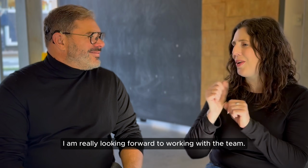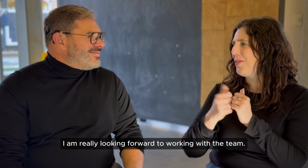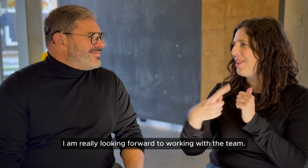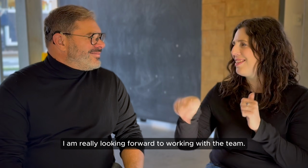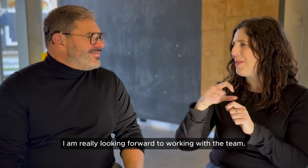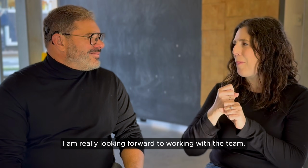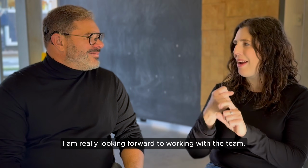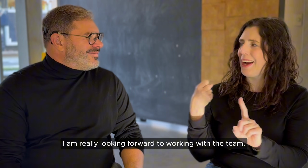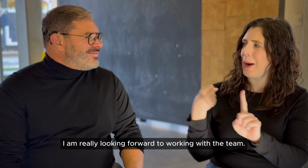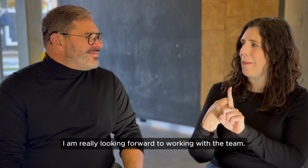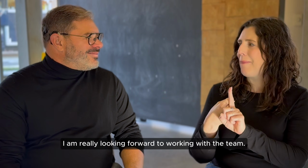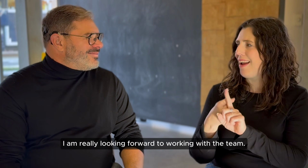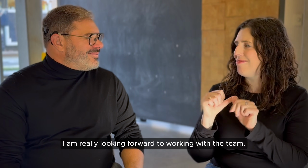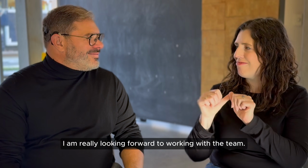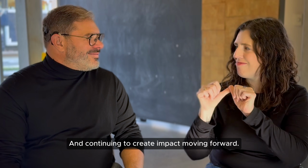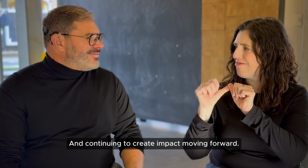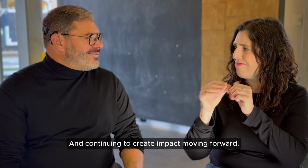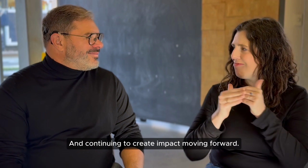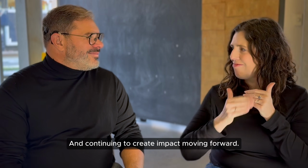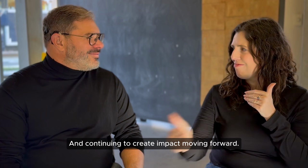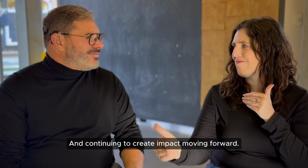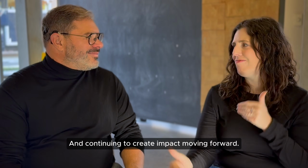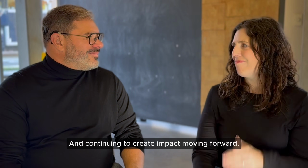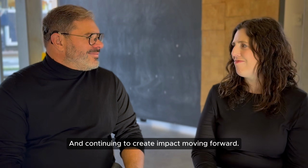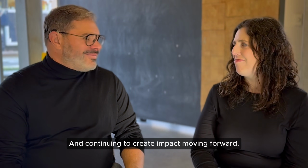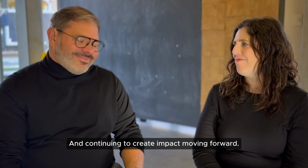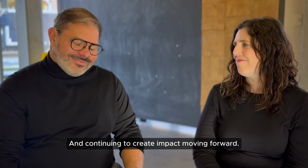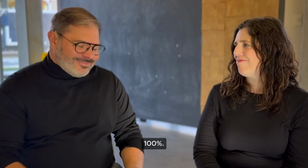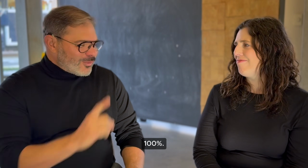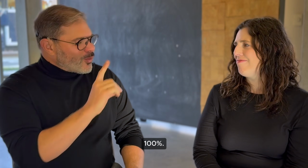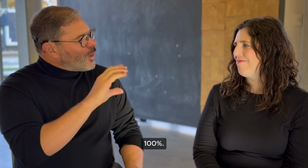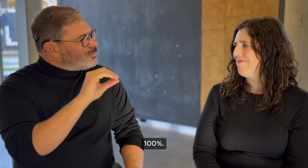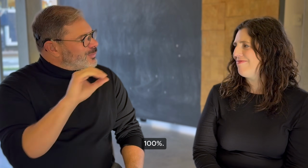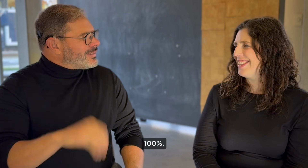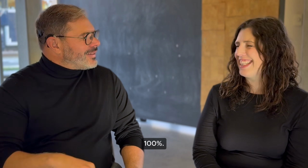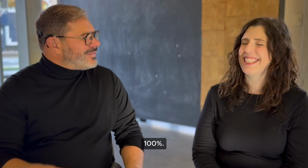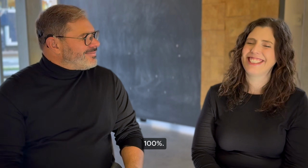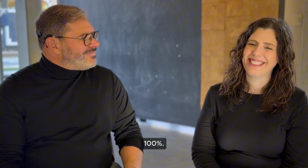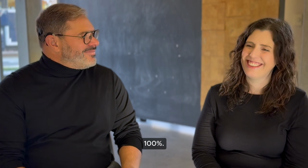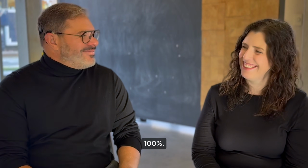forward to working with the team and continuing to create impact moving forward. 100%.